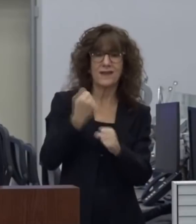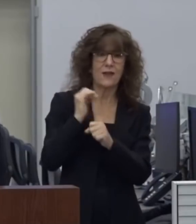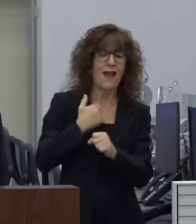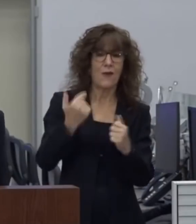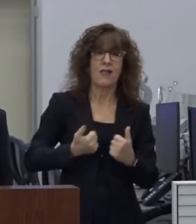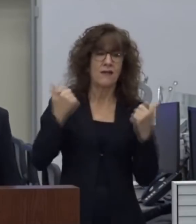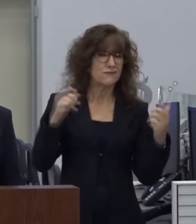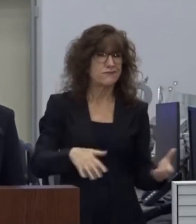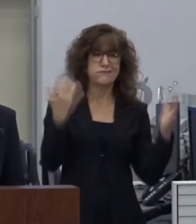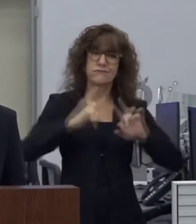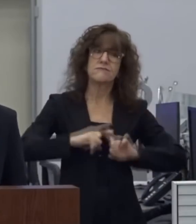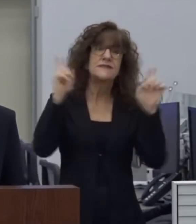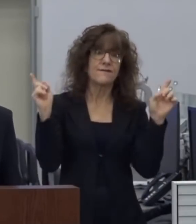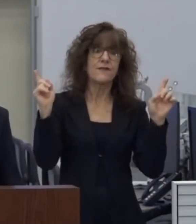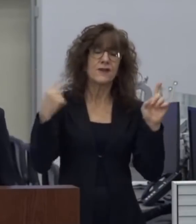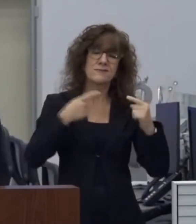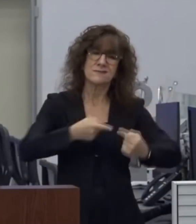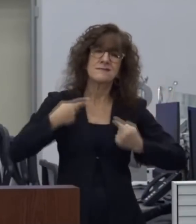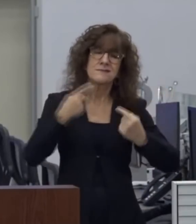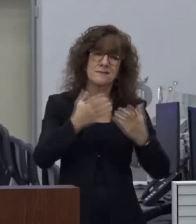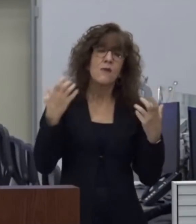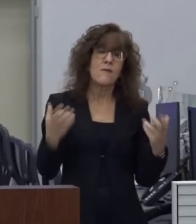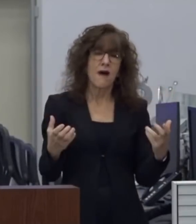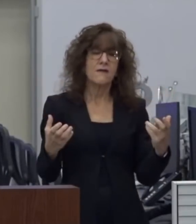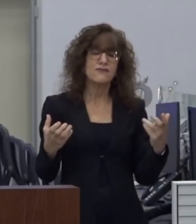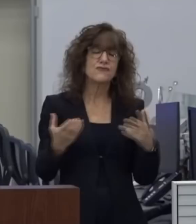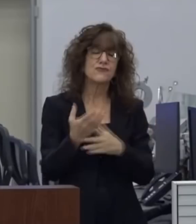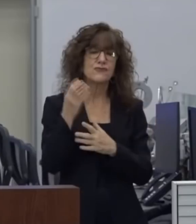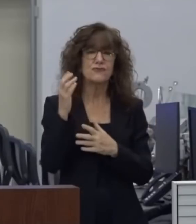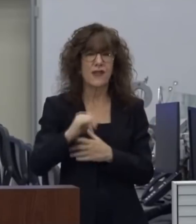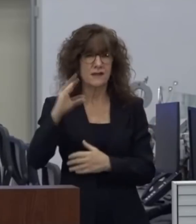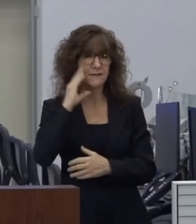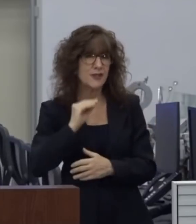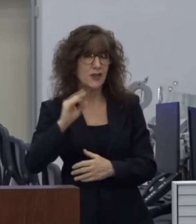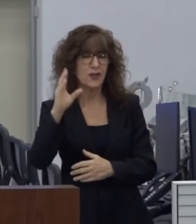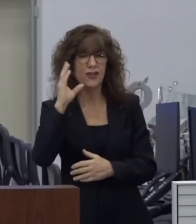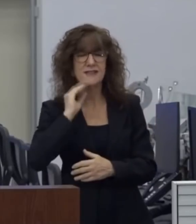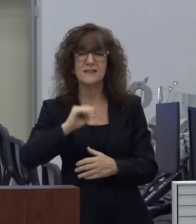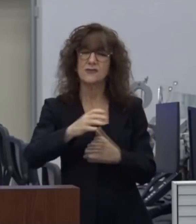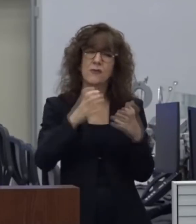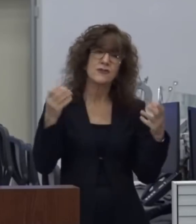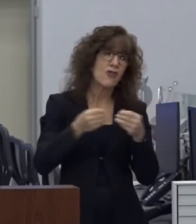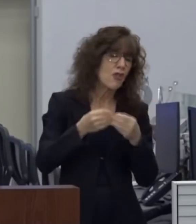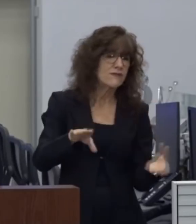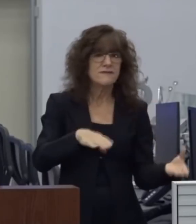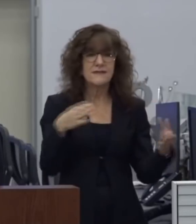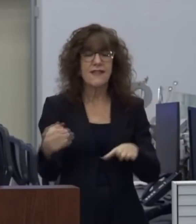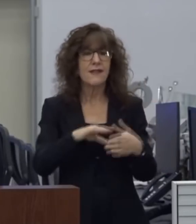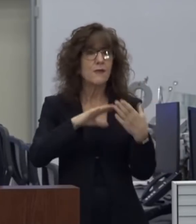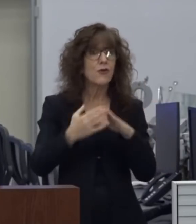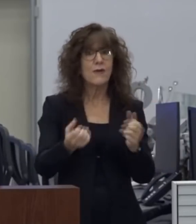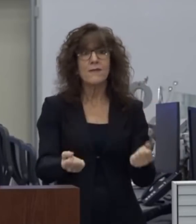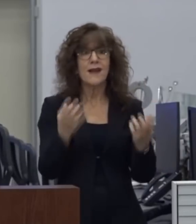have been so different. We have struggled so much through this. We have experienced so much loss in our community. Many have lost